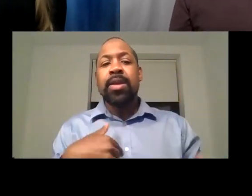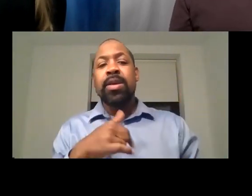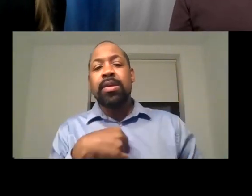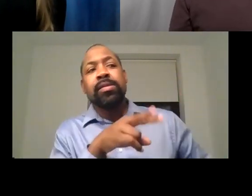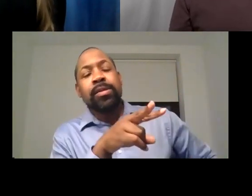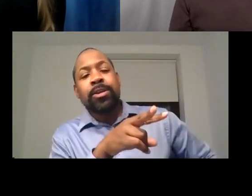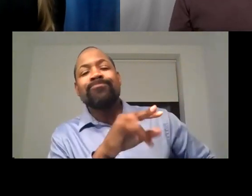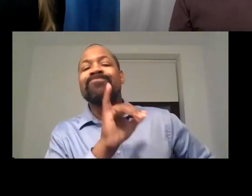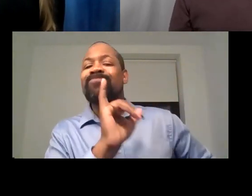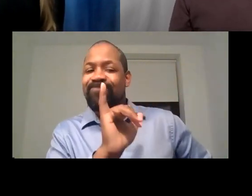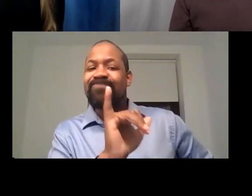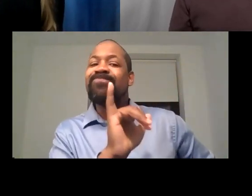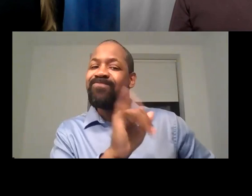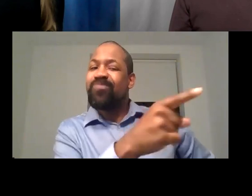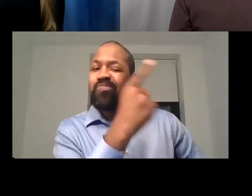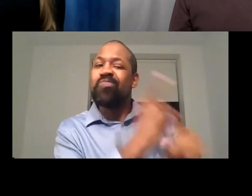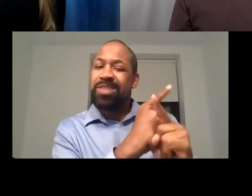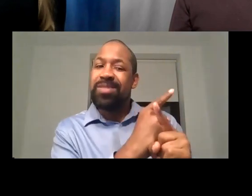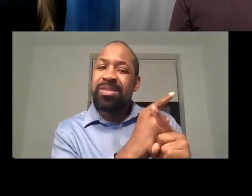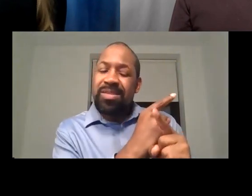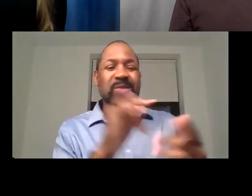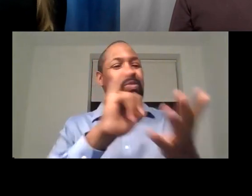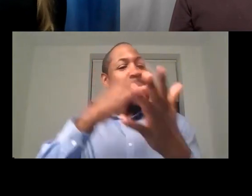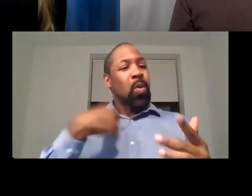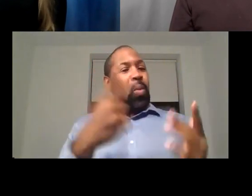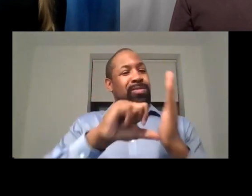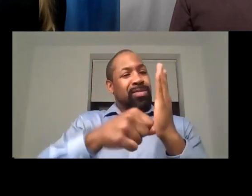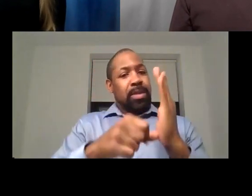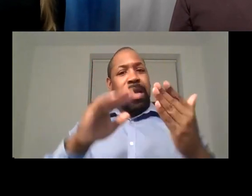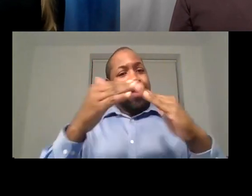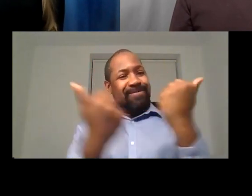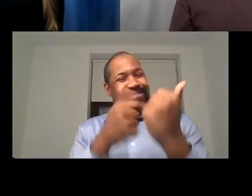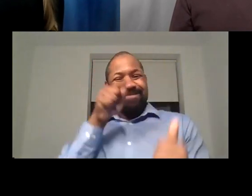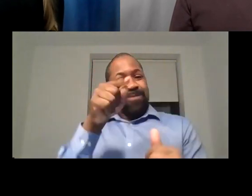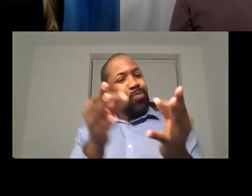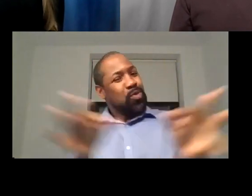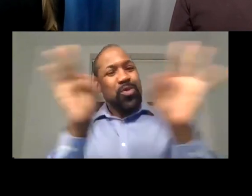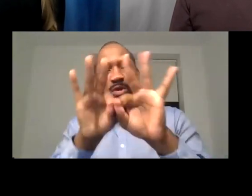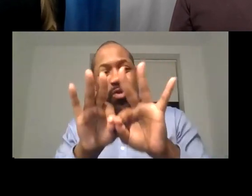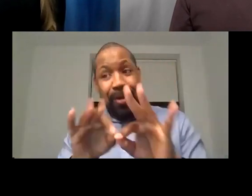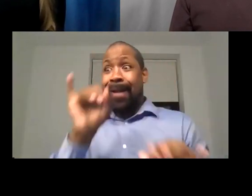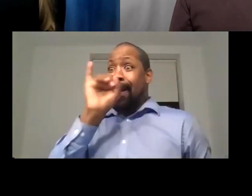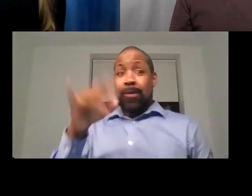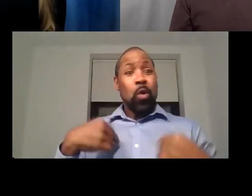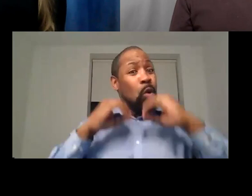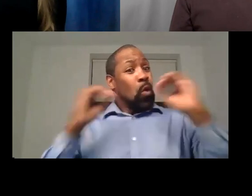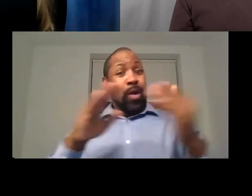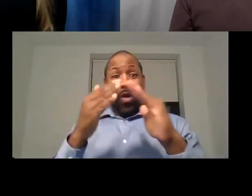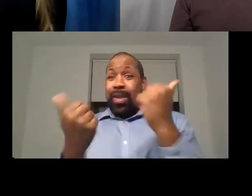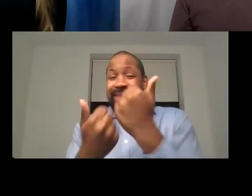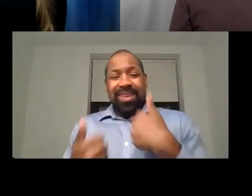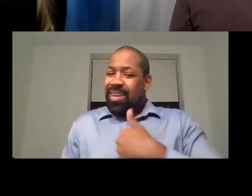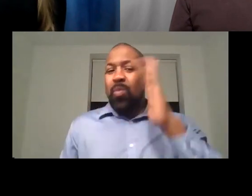if they don't see anybody supporting, nothing gets done. So learning from that, we really want to continue to pull